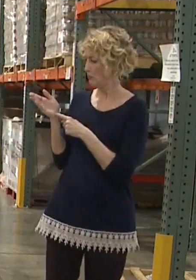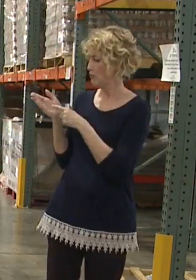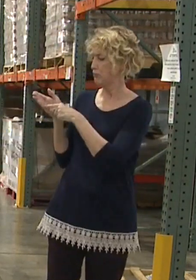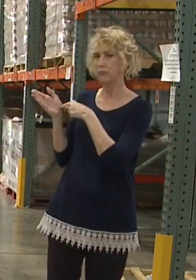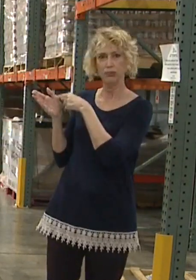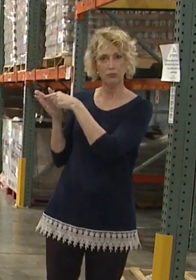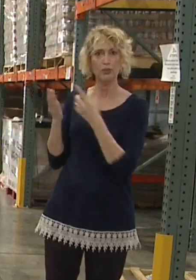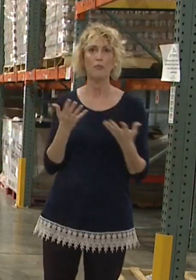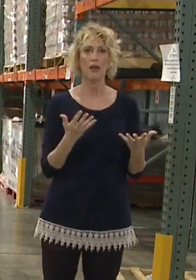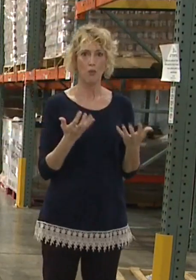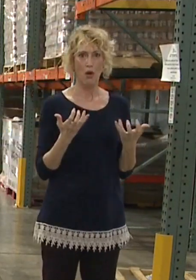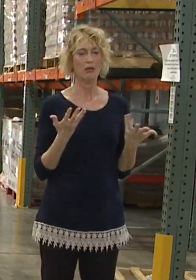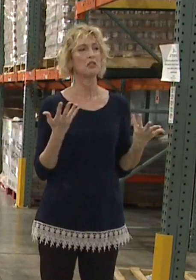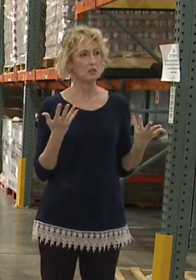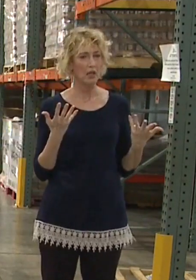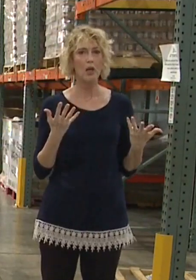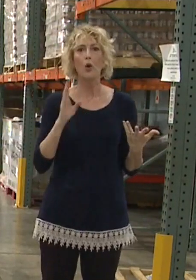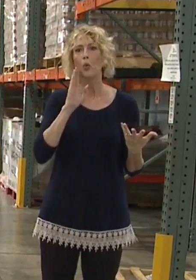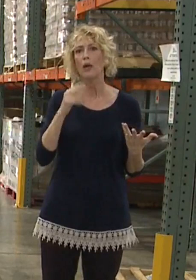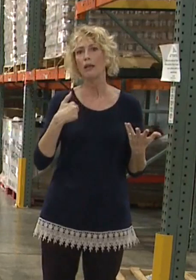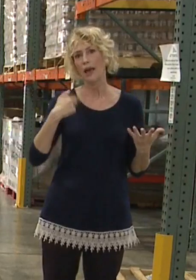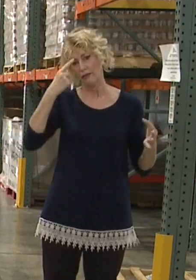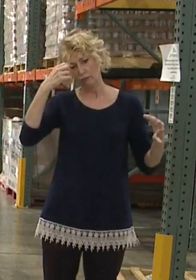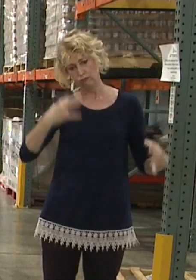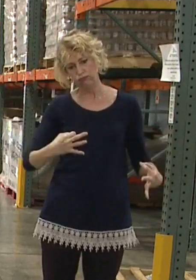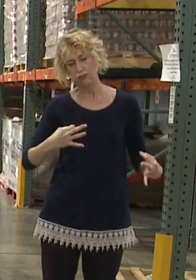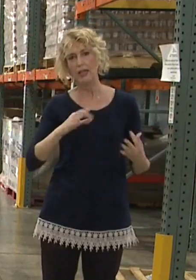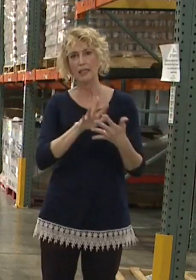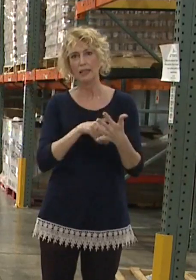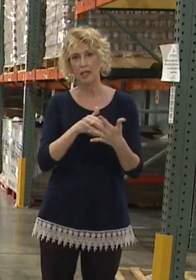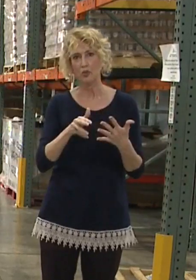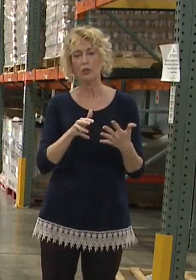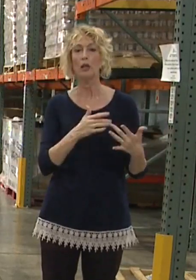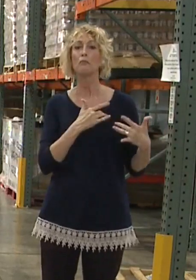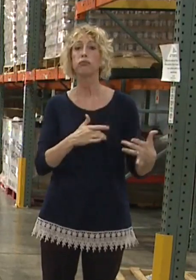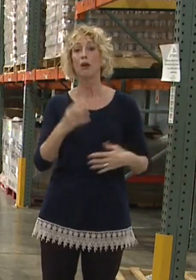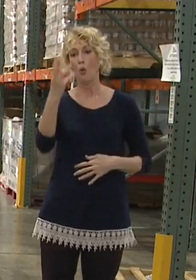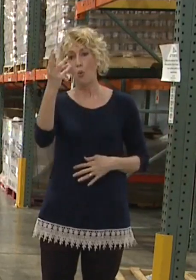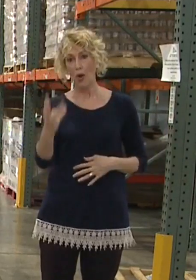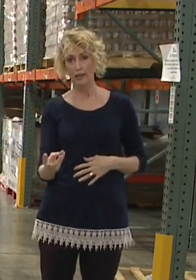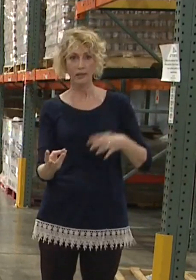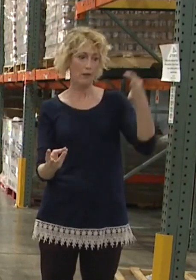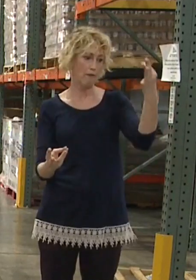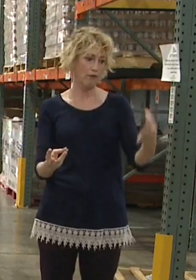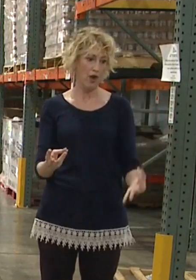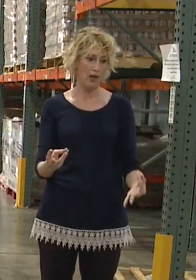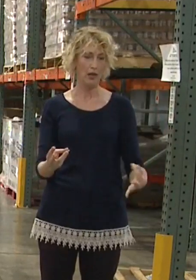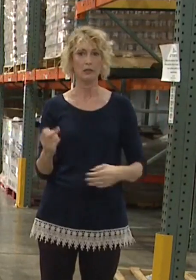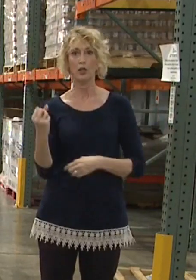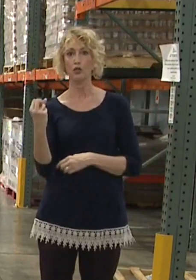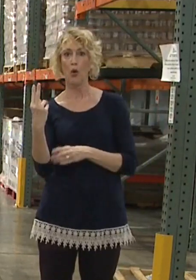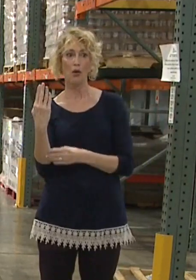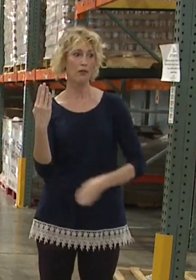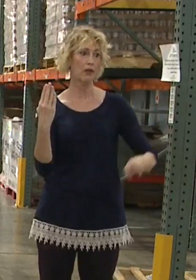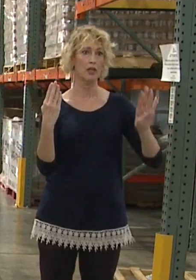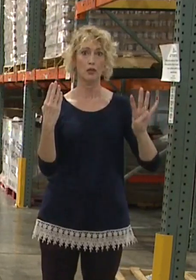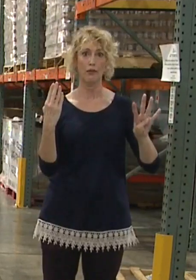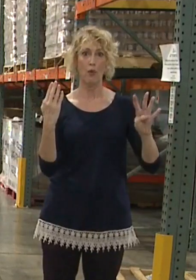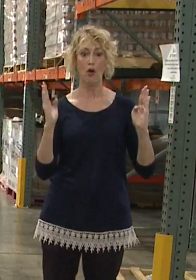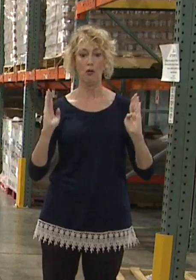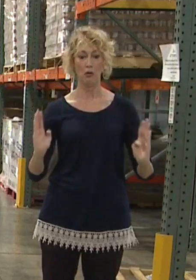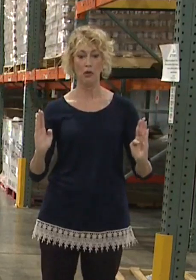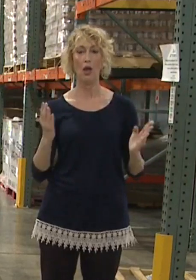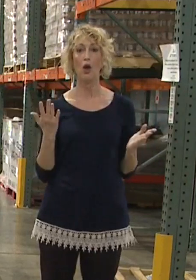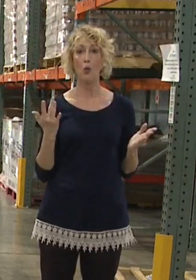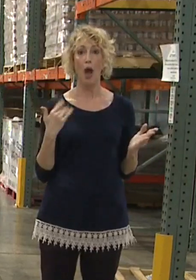island-wide. We'll have a more determined schedule. It'll be Wednesdays and Fridays from 12 to 4. We do that because we want